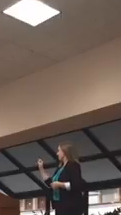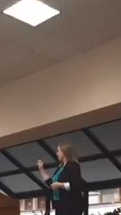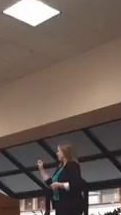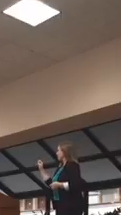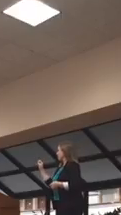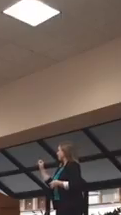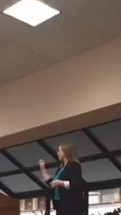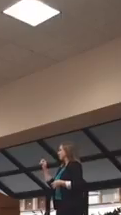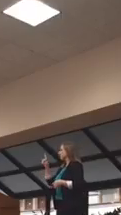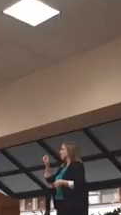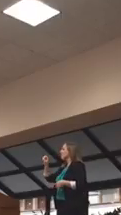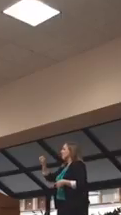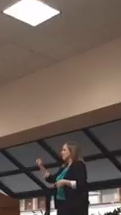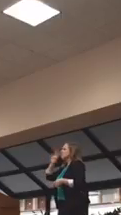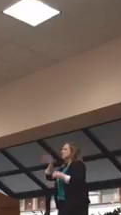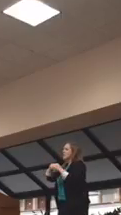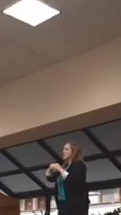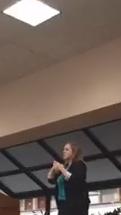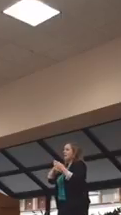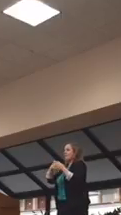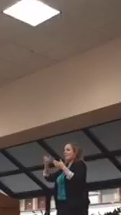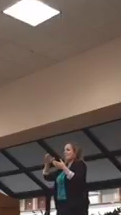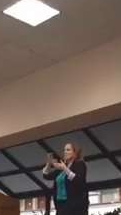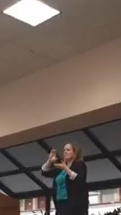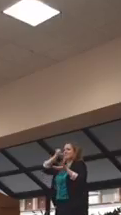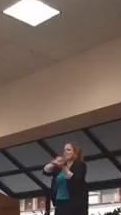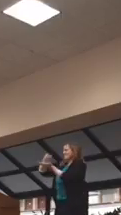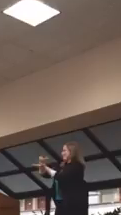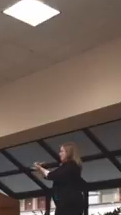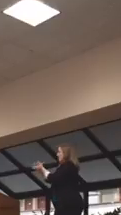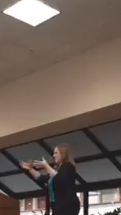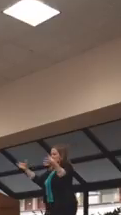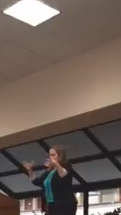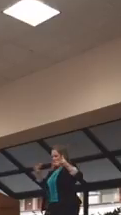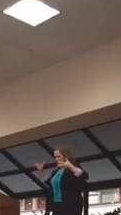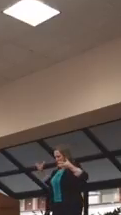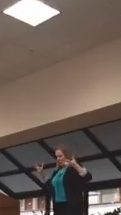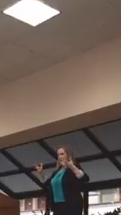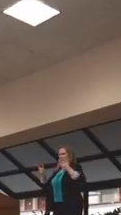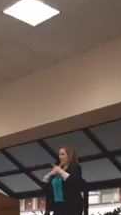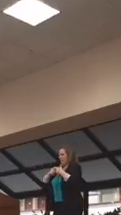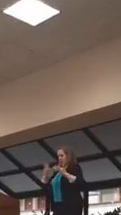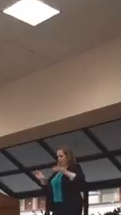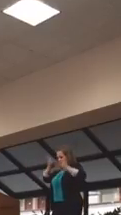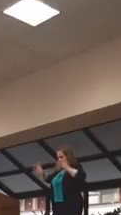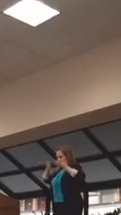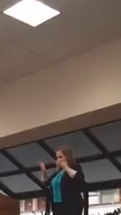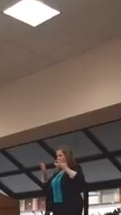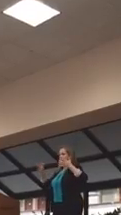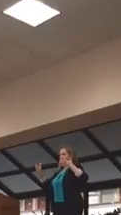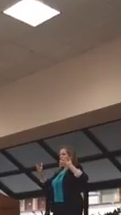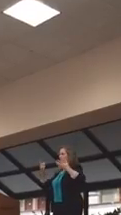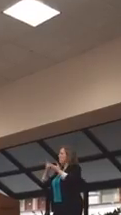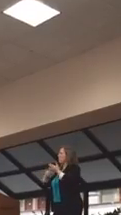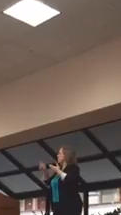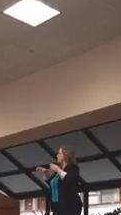Your comments bring me back to the keynote of yesterday when Lisa spoke about our cups and